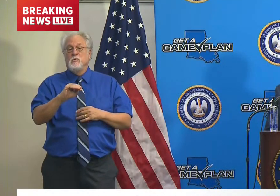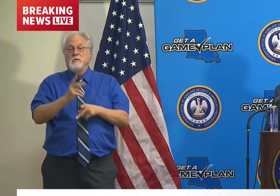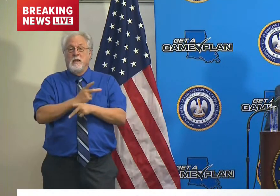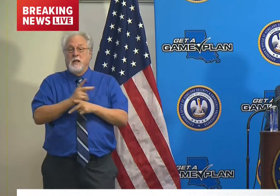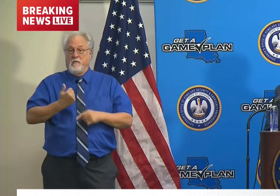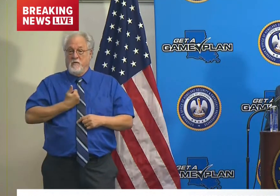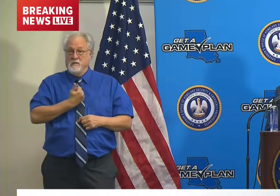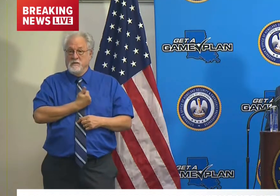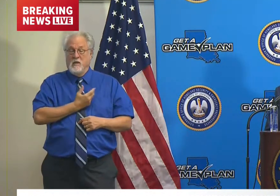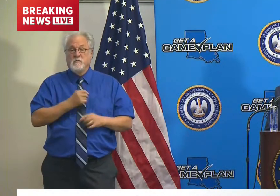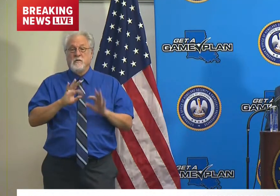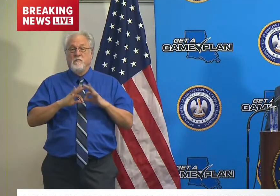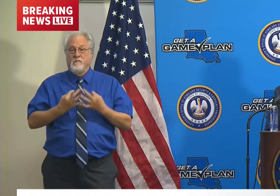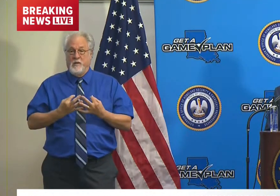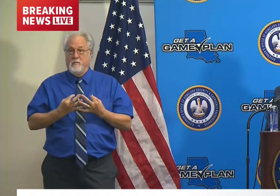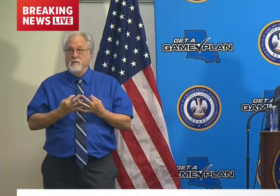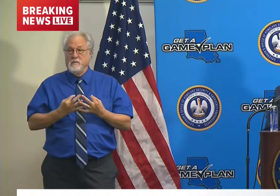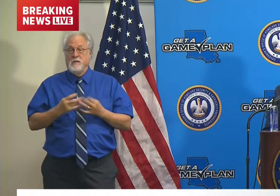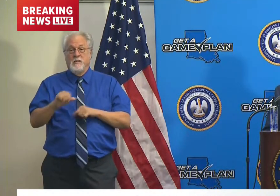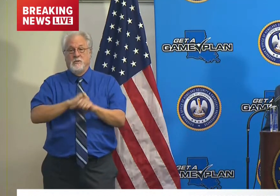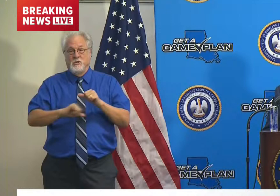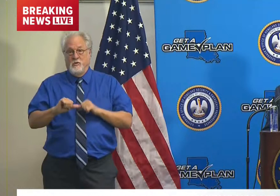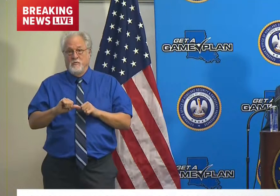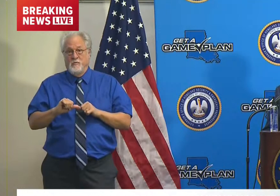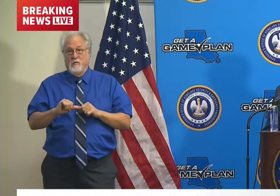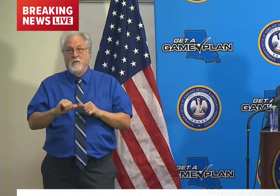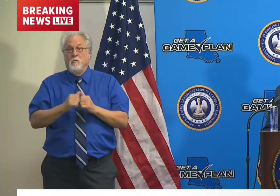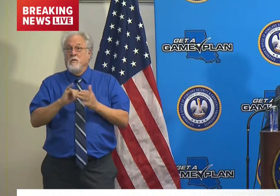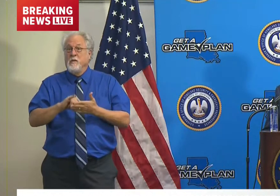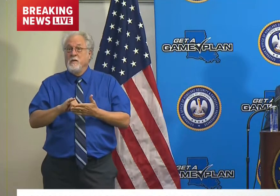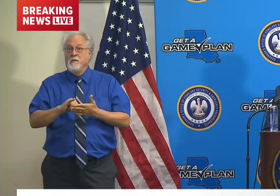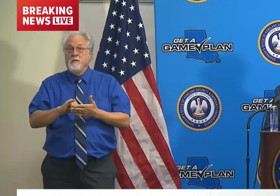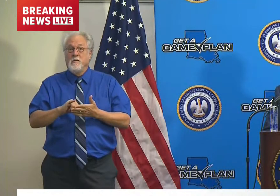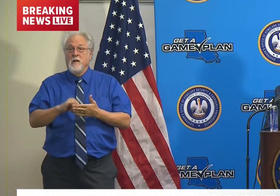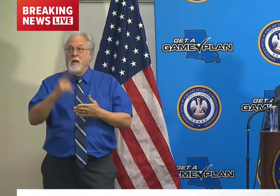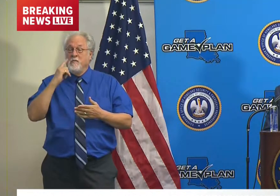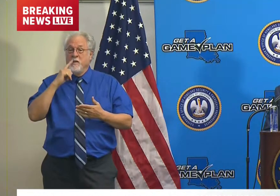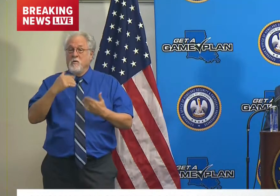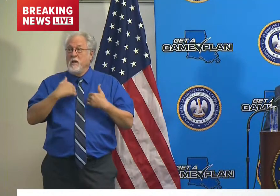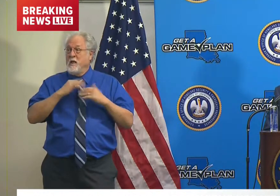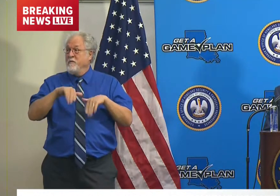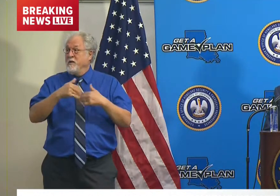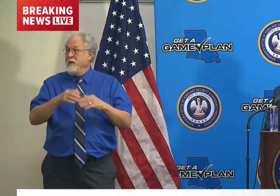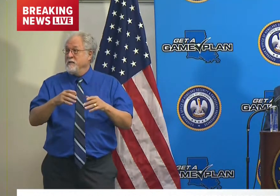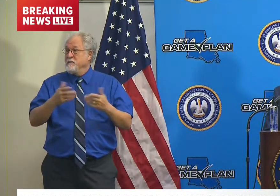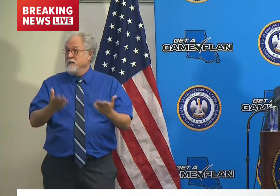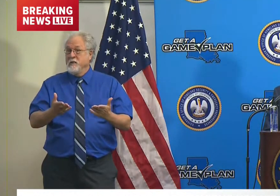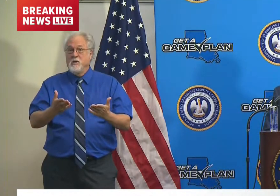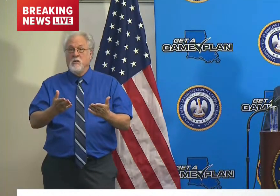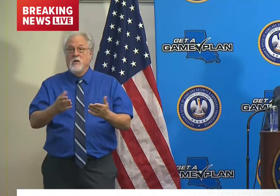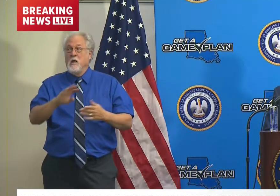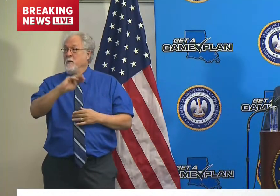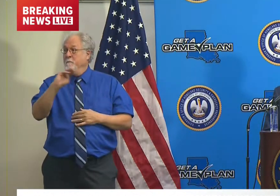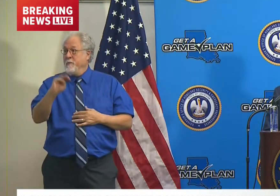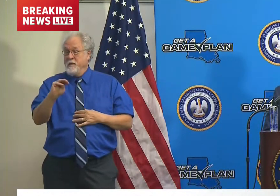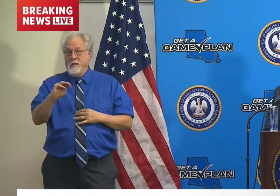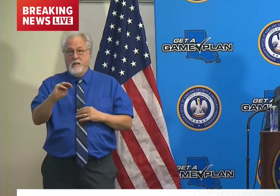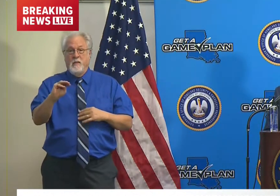ourselves and our families and one another. With that, I think we will have our next appearance with you all on